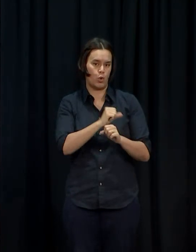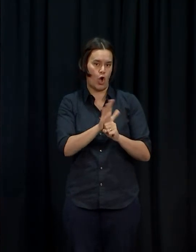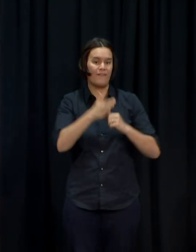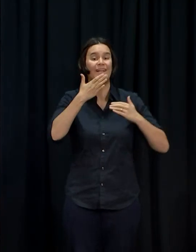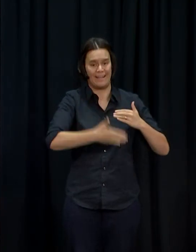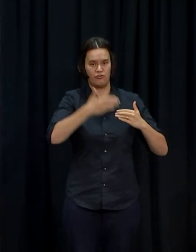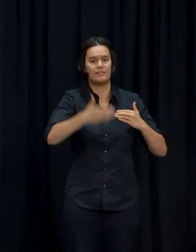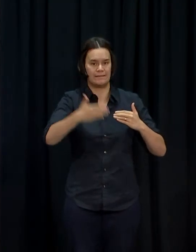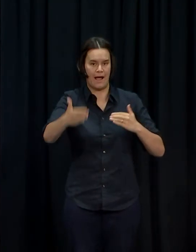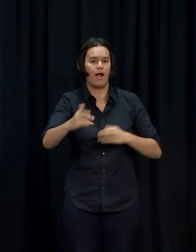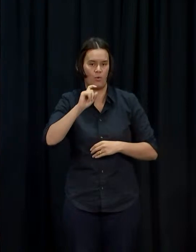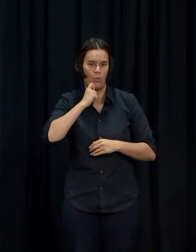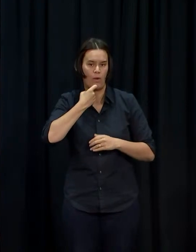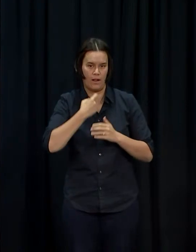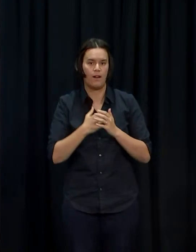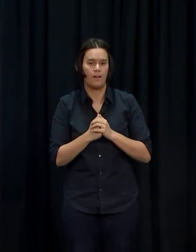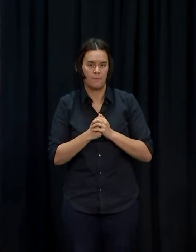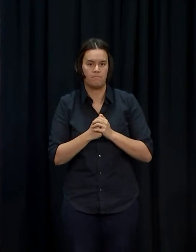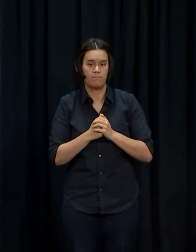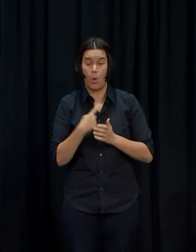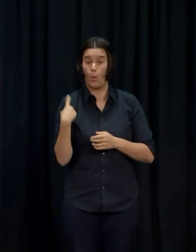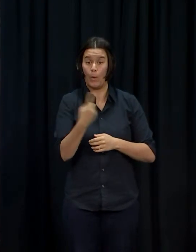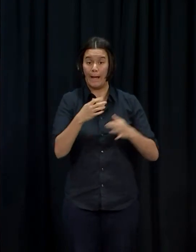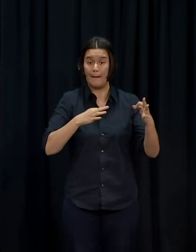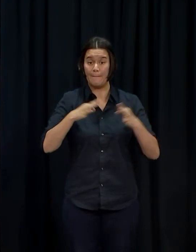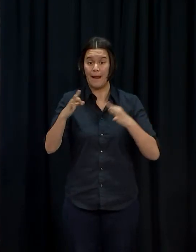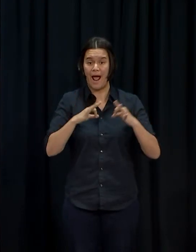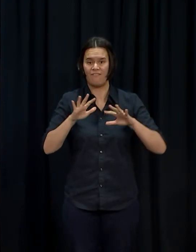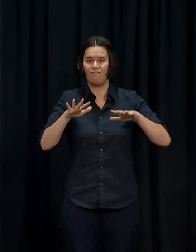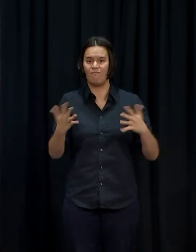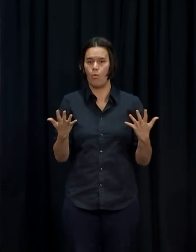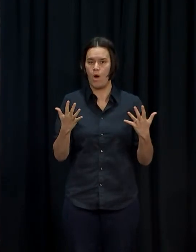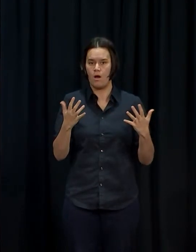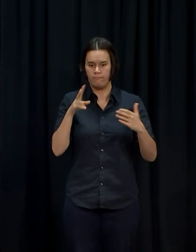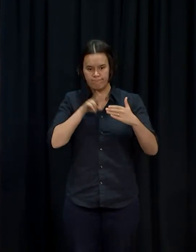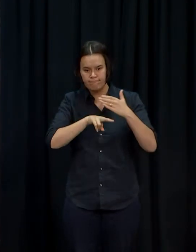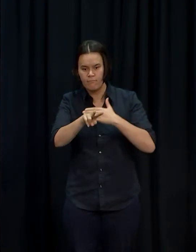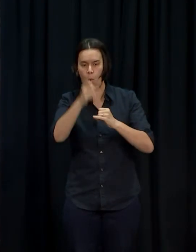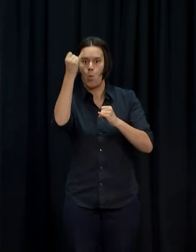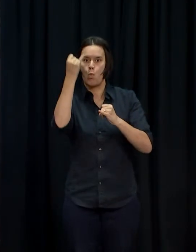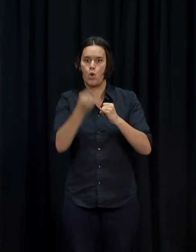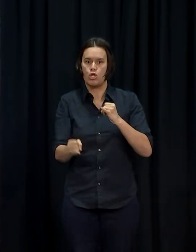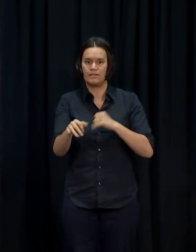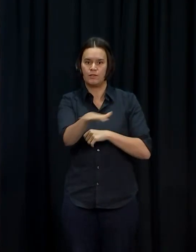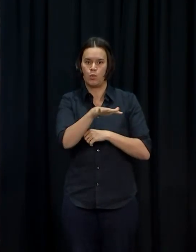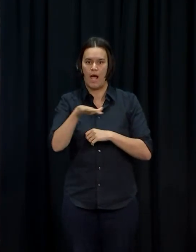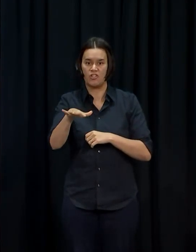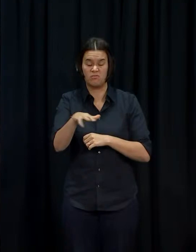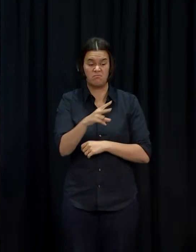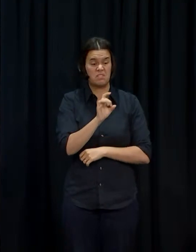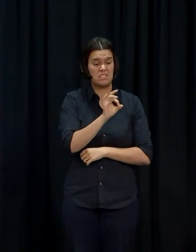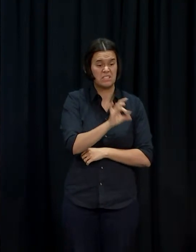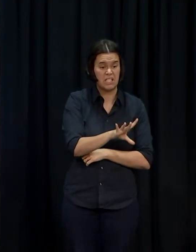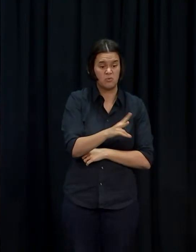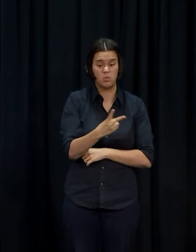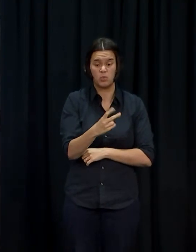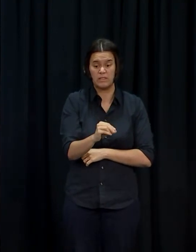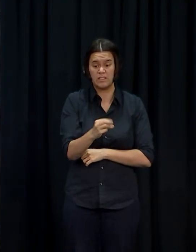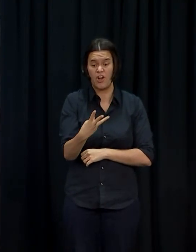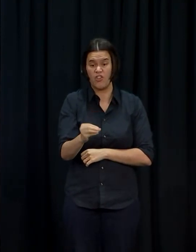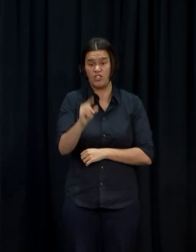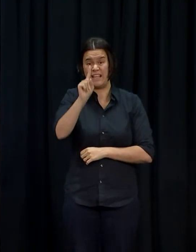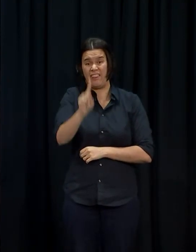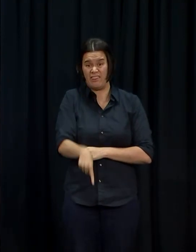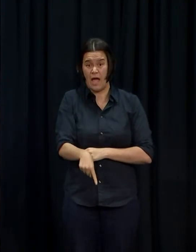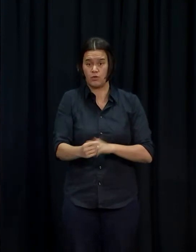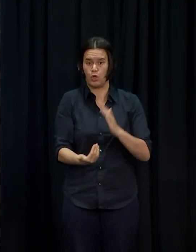where cases could be in the tens of thousands per day. I know that these sorts of case numbers will sound